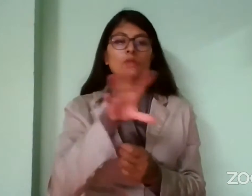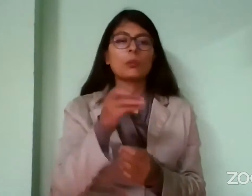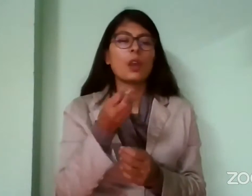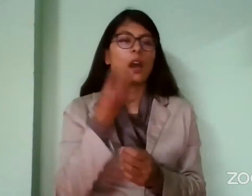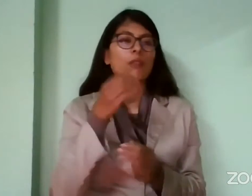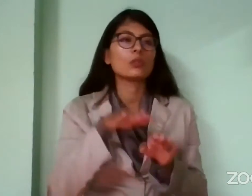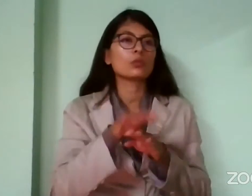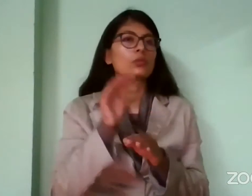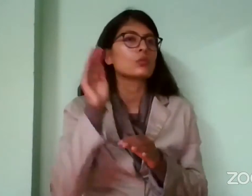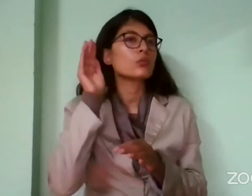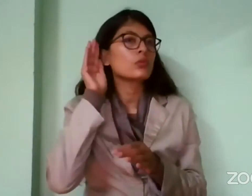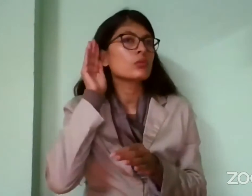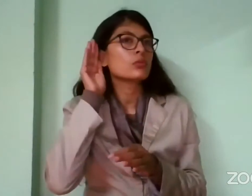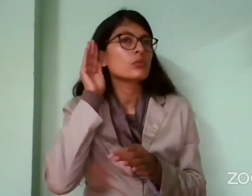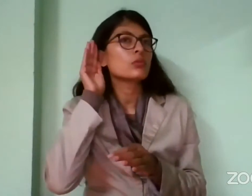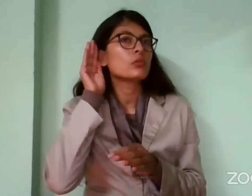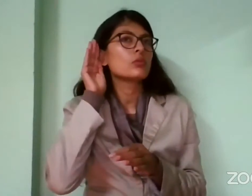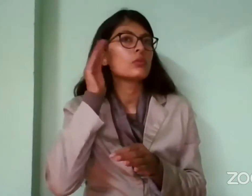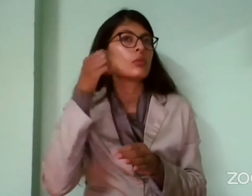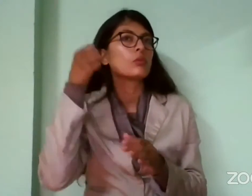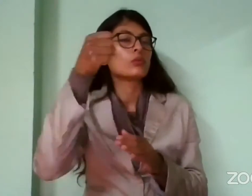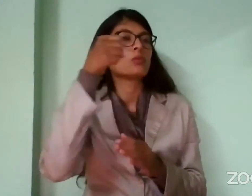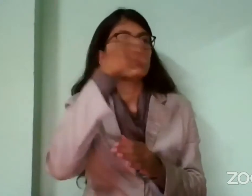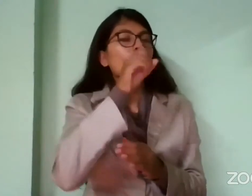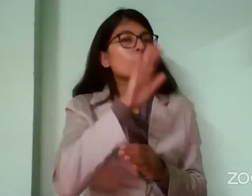heard and represented as they should be?